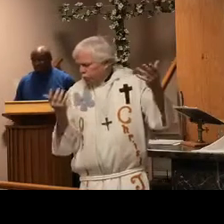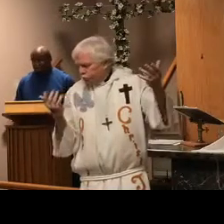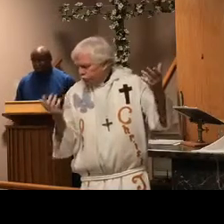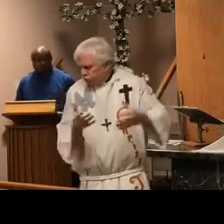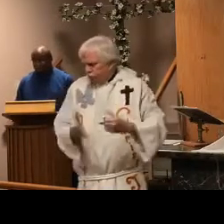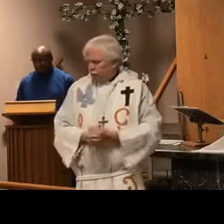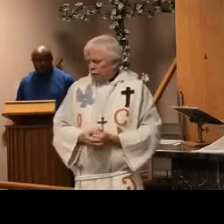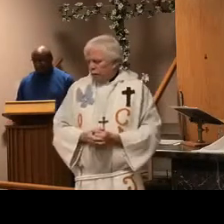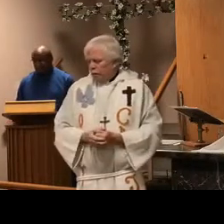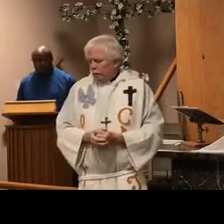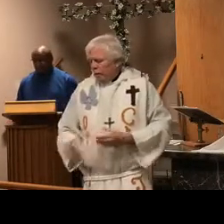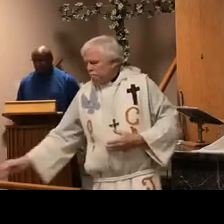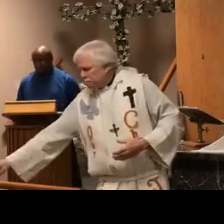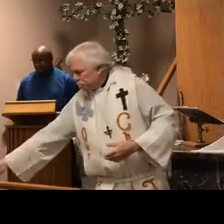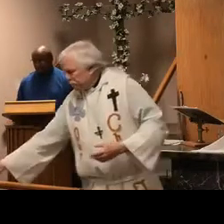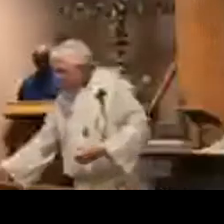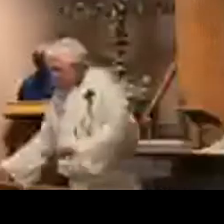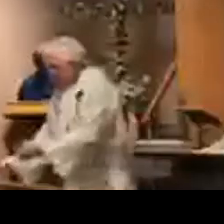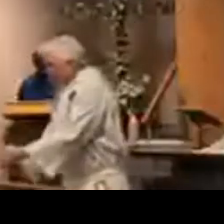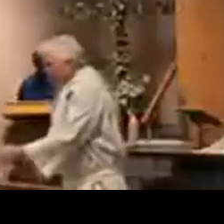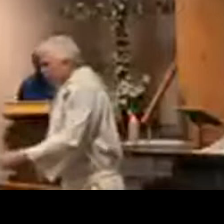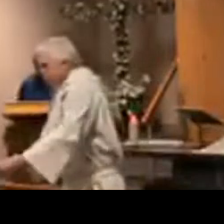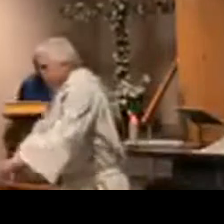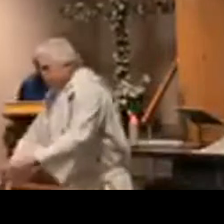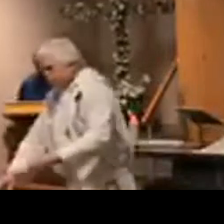see them again.